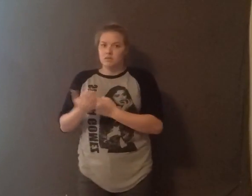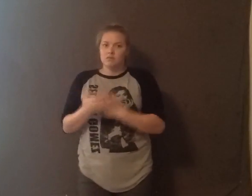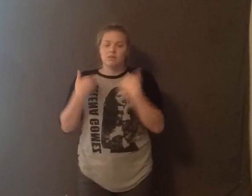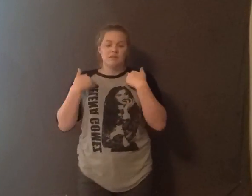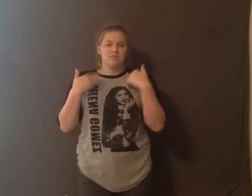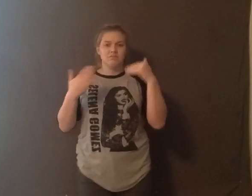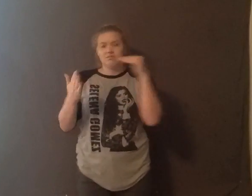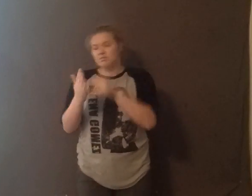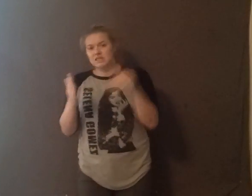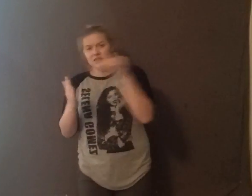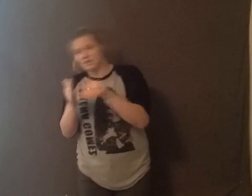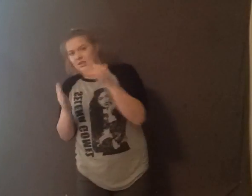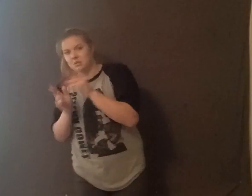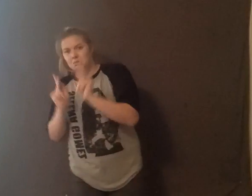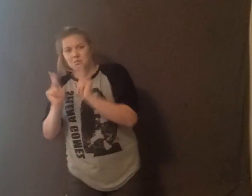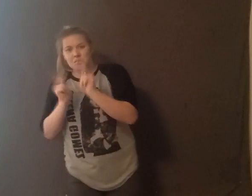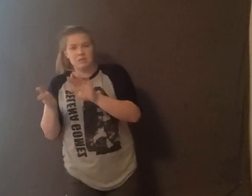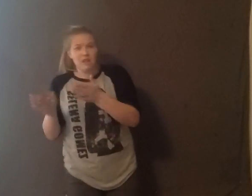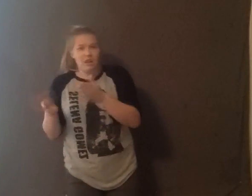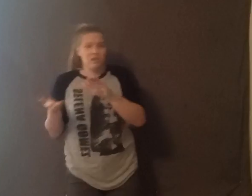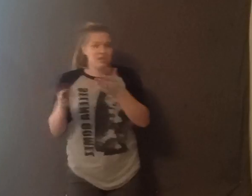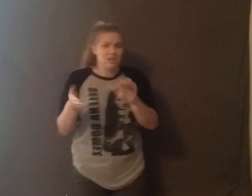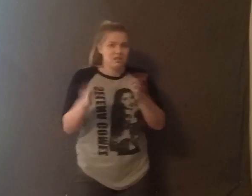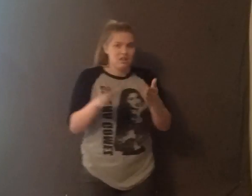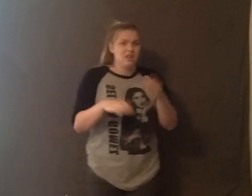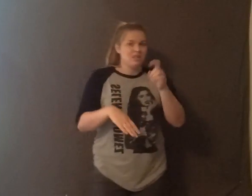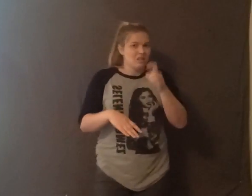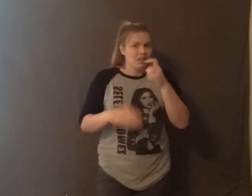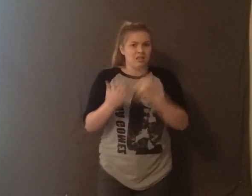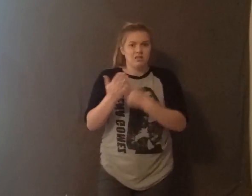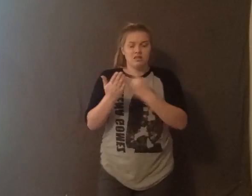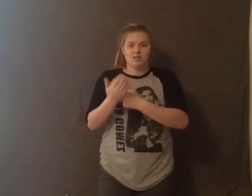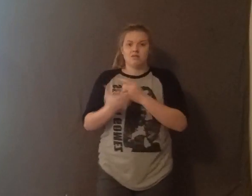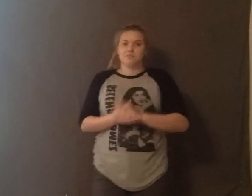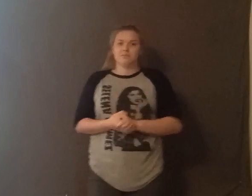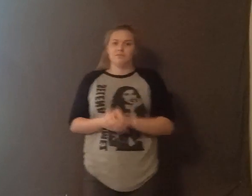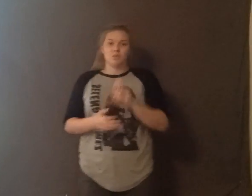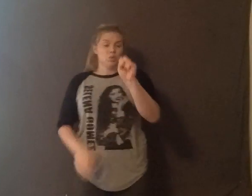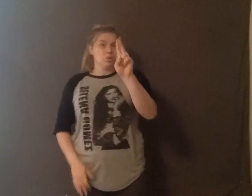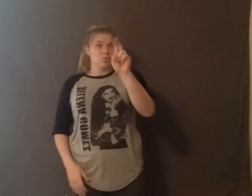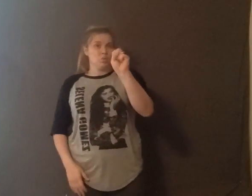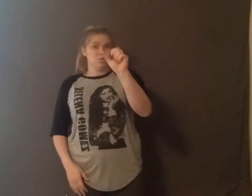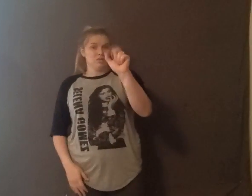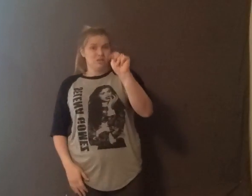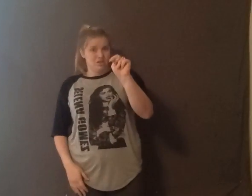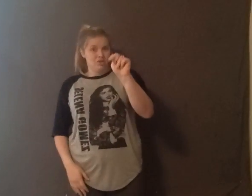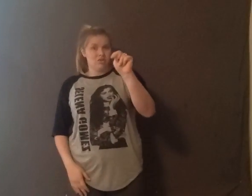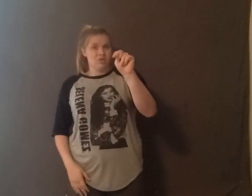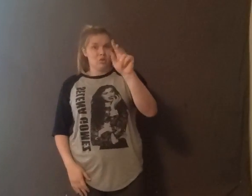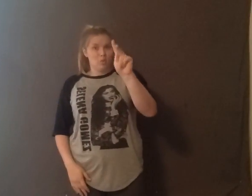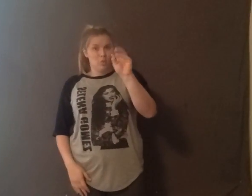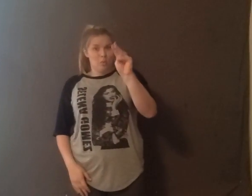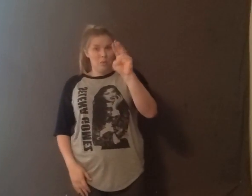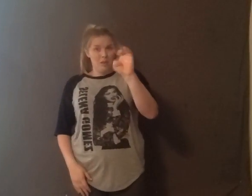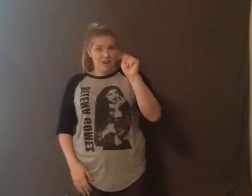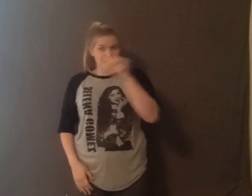they're recommending people to eat. I wanted to find out why Susan G. Komen had accepted $35 million from Yoplait when their products